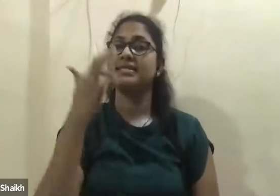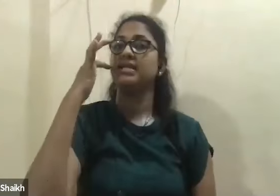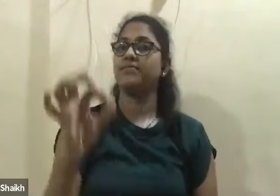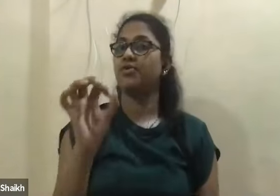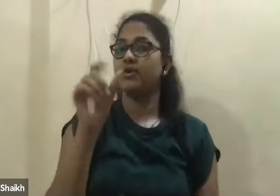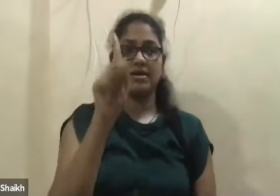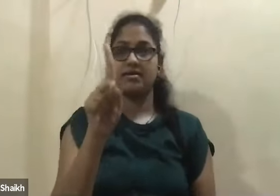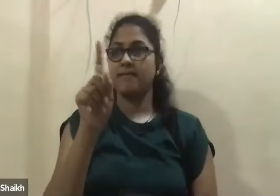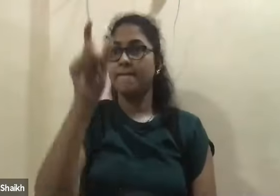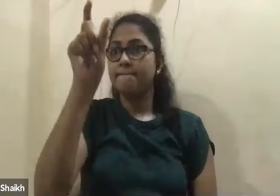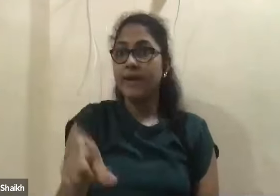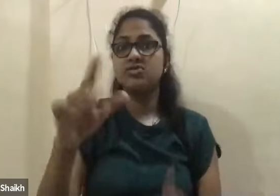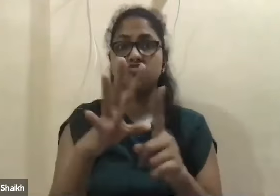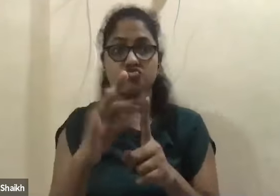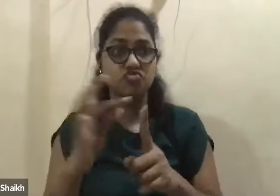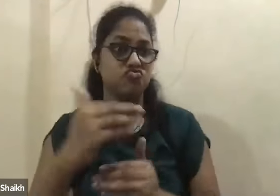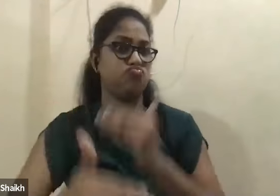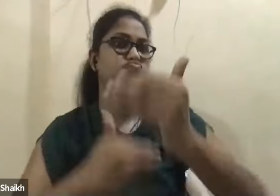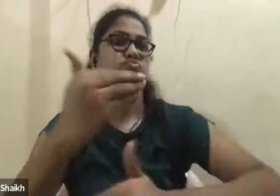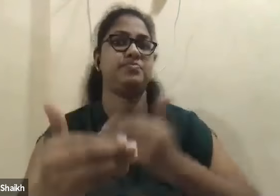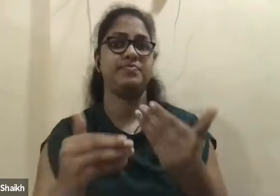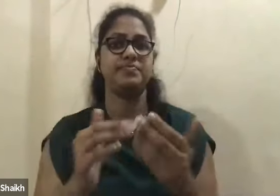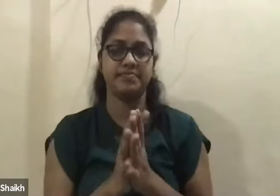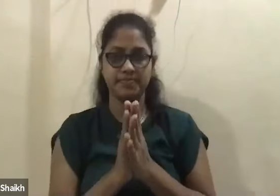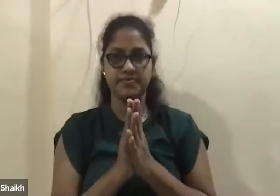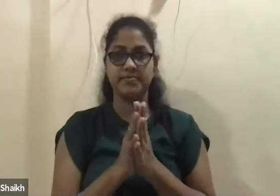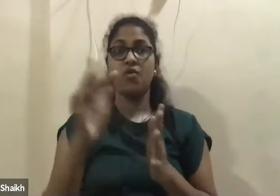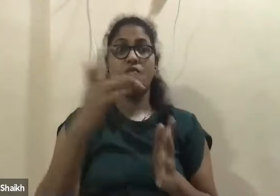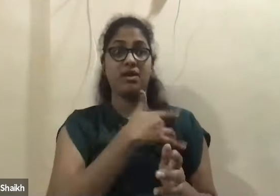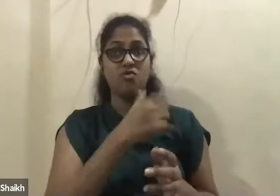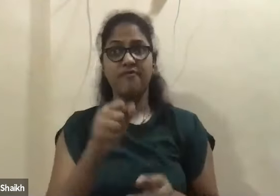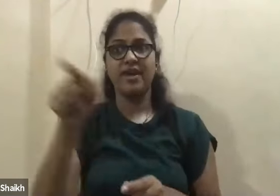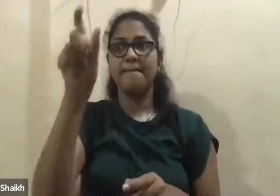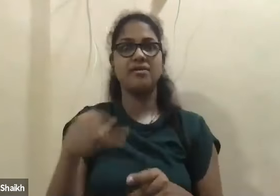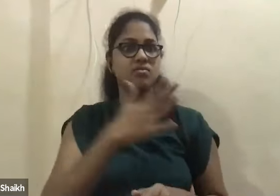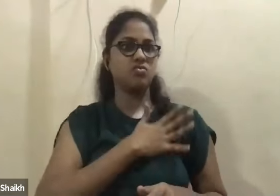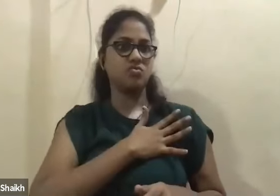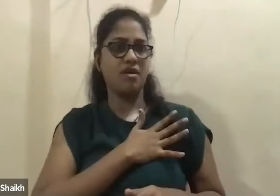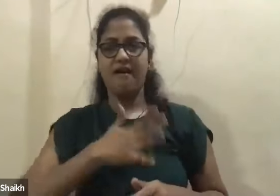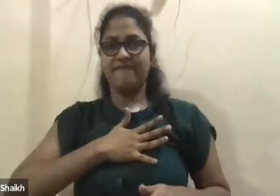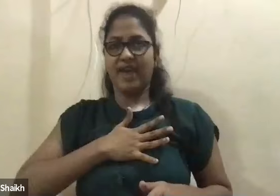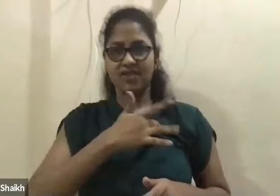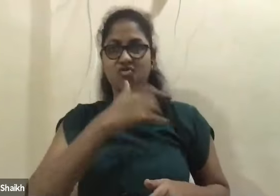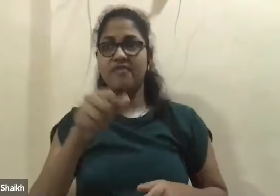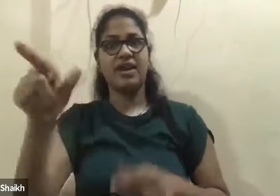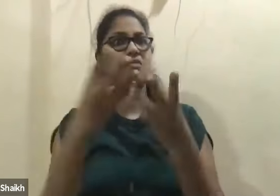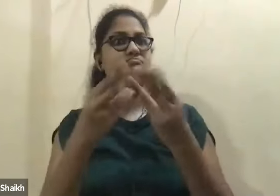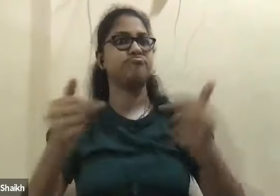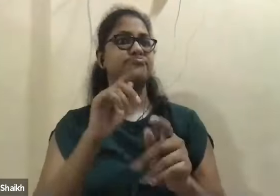who's very you have confidence over that person, that the person will execute the will properly, and the property